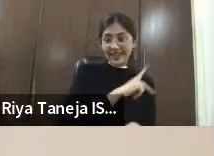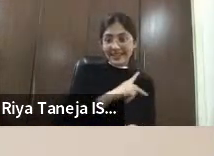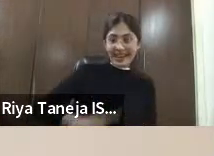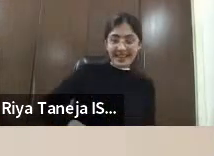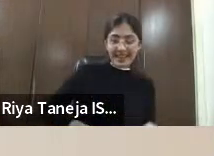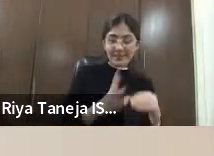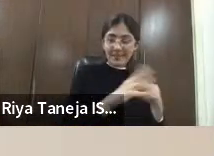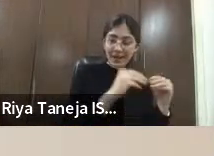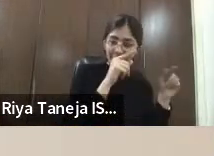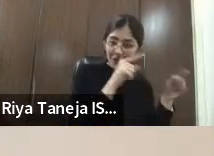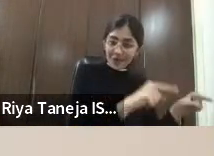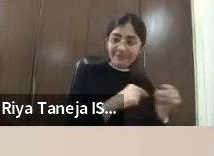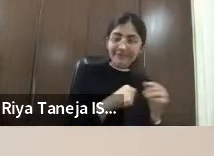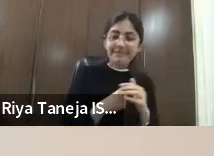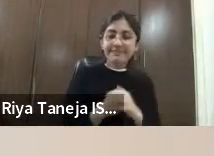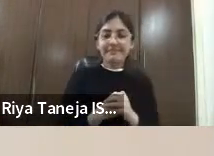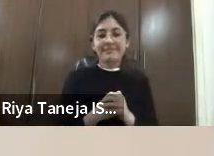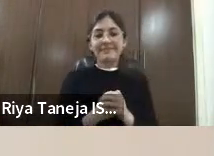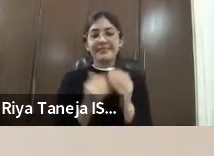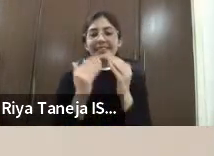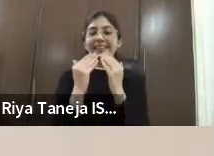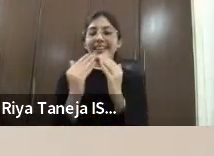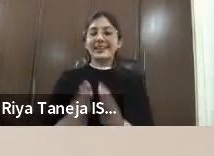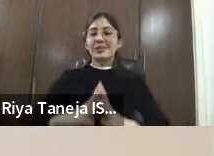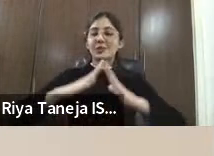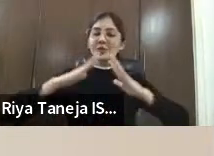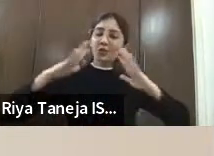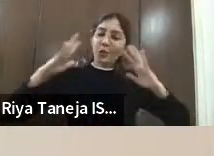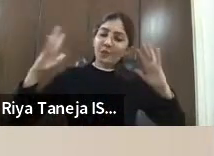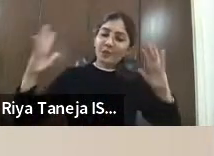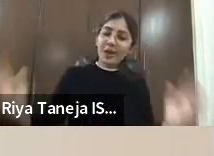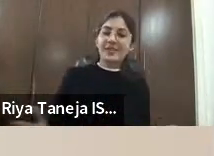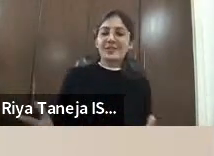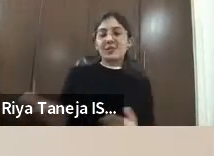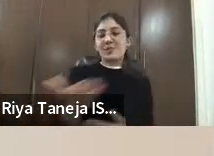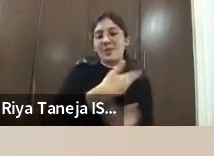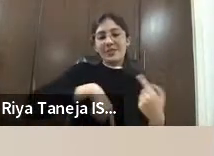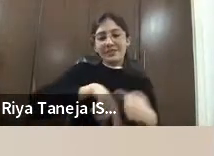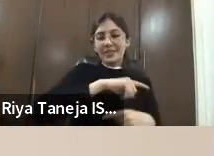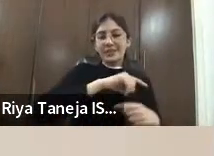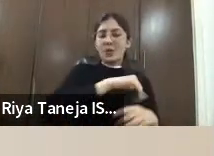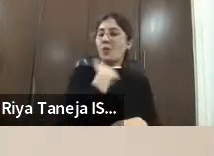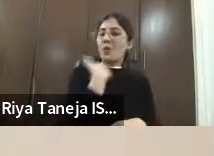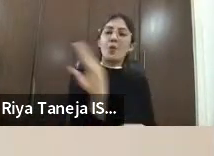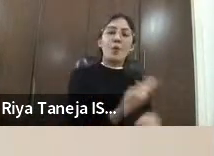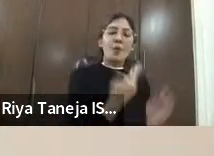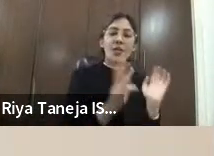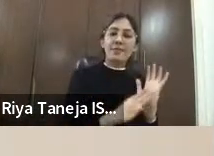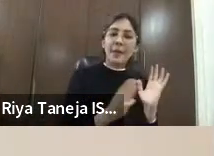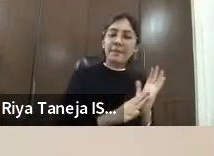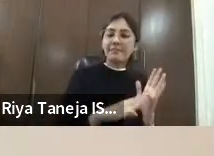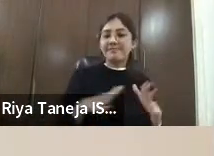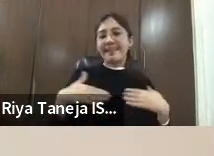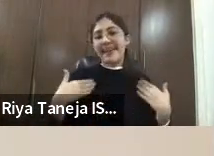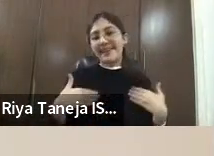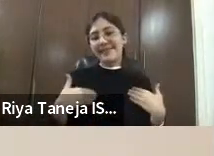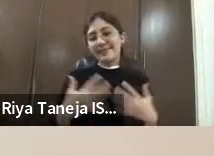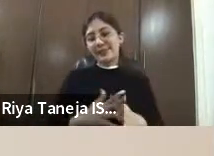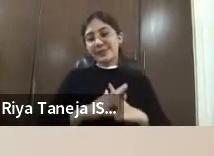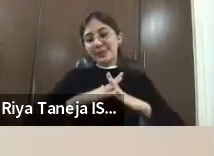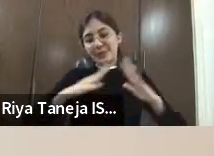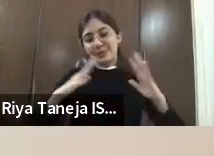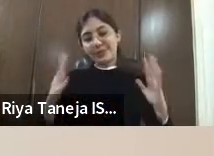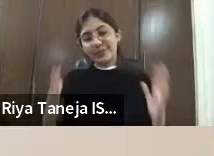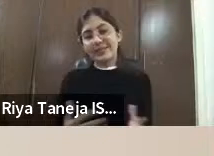Bangalore. Thanks a great deal. From all of us, every member of Spastic Society of Karnataka is thanking you